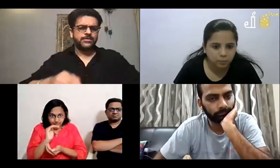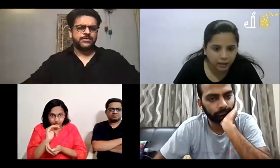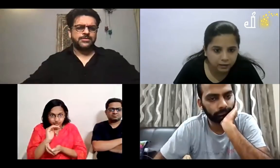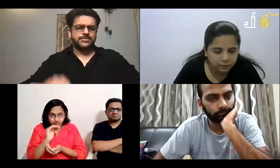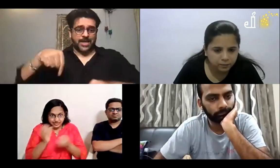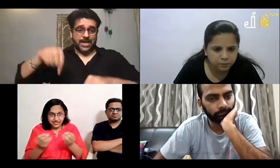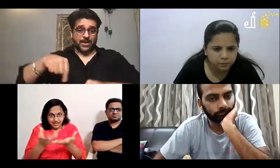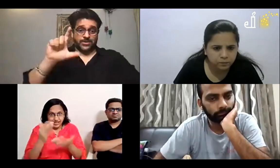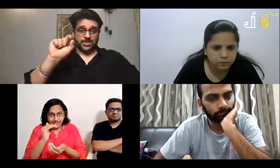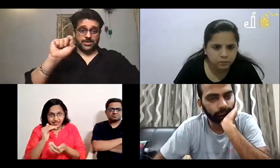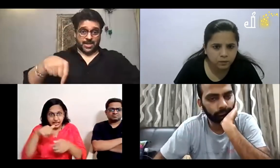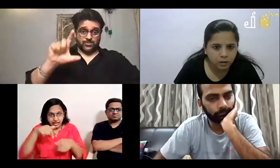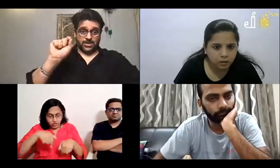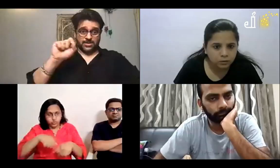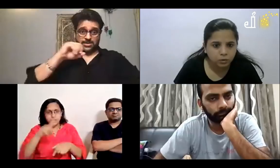cochlear implant.